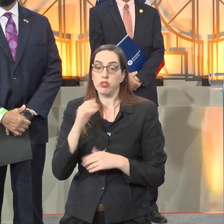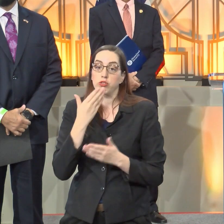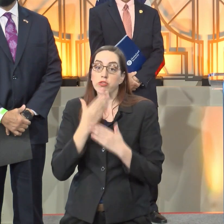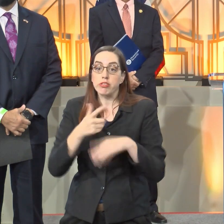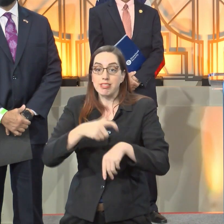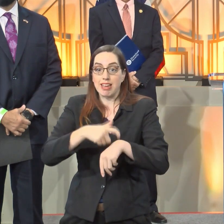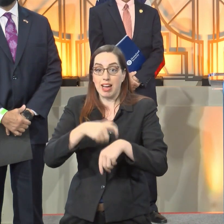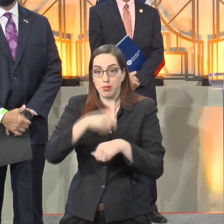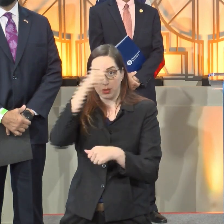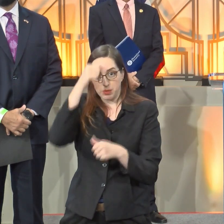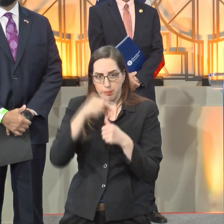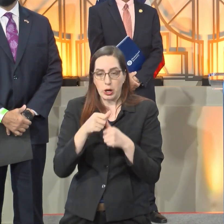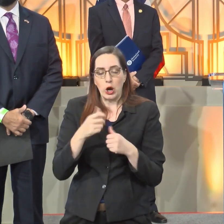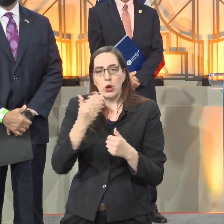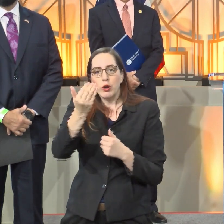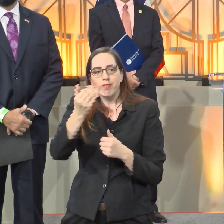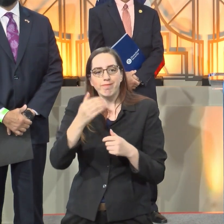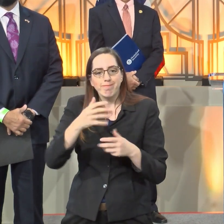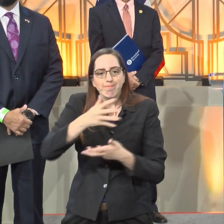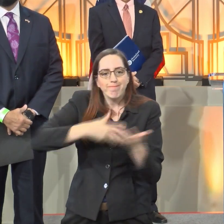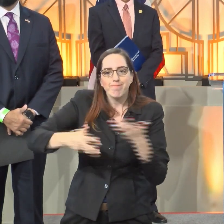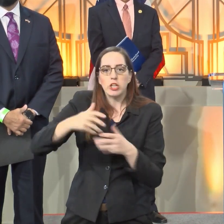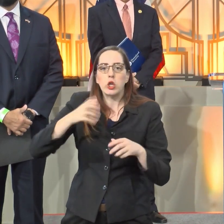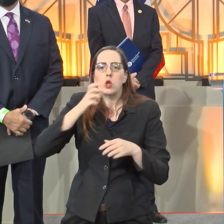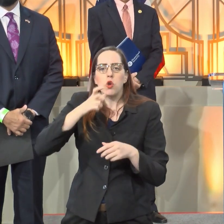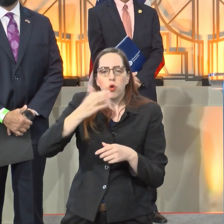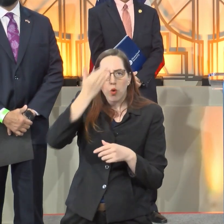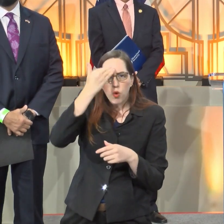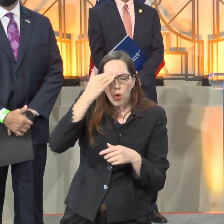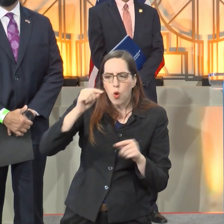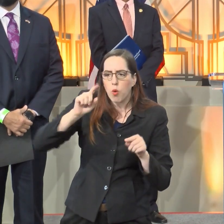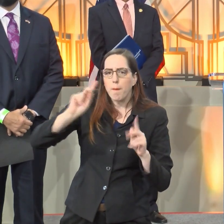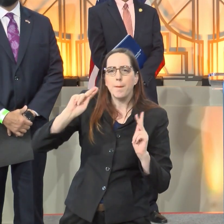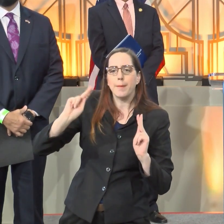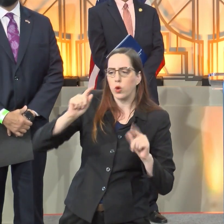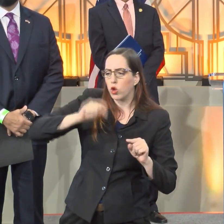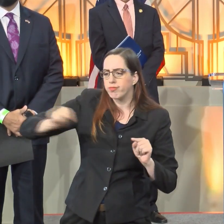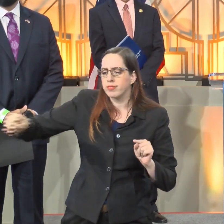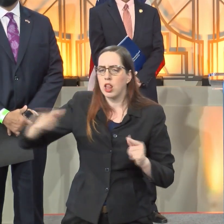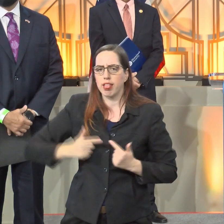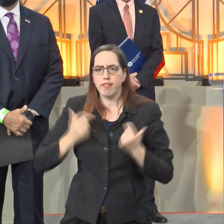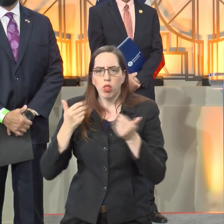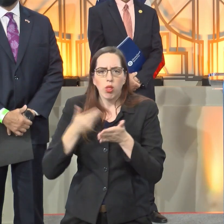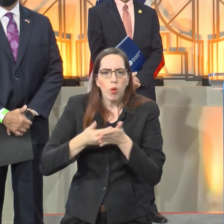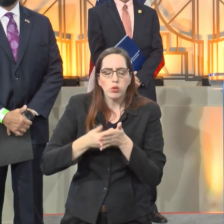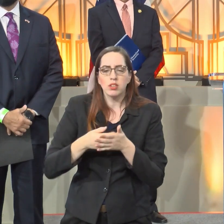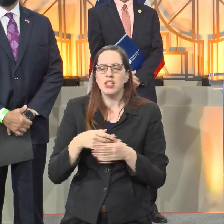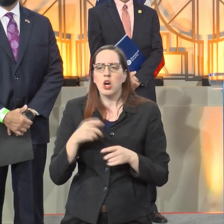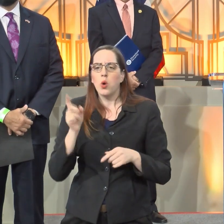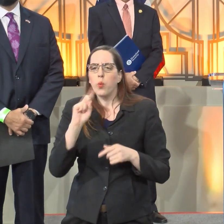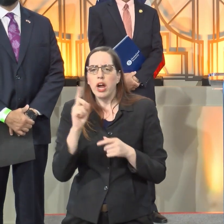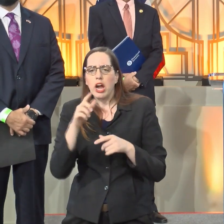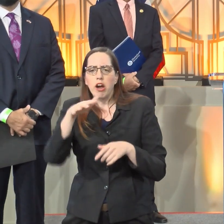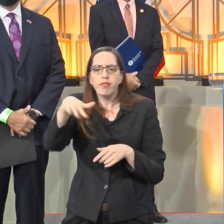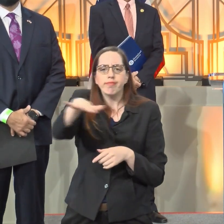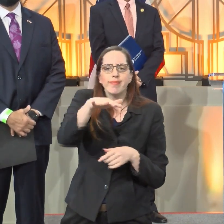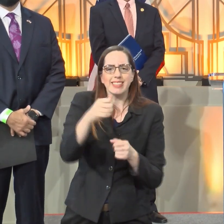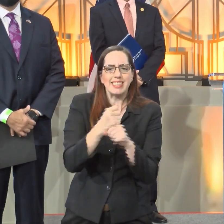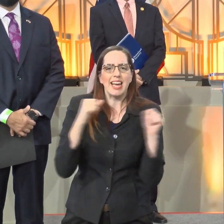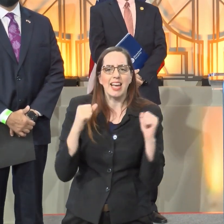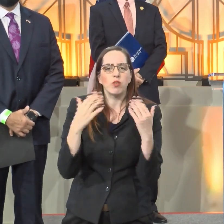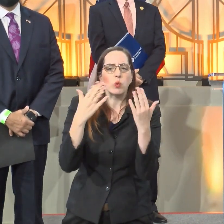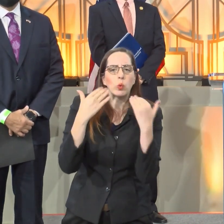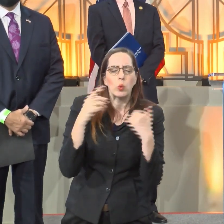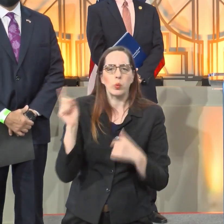time to remember to get to know your neighbors. Get to know where there are other places that are open for you to find safe haven in terms of